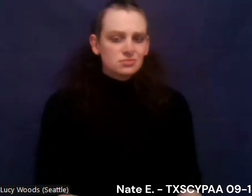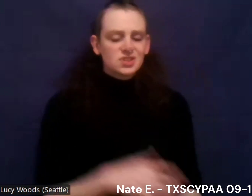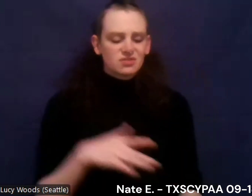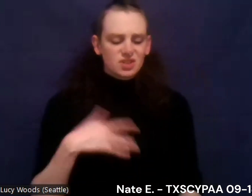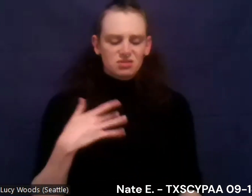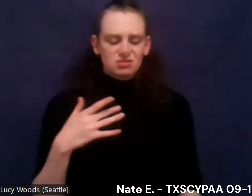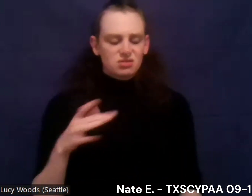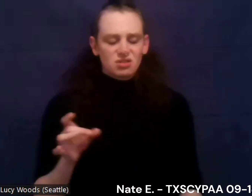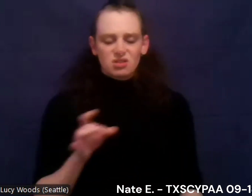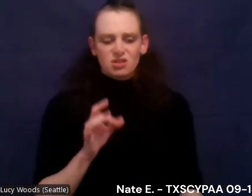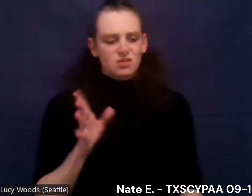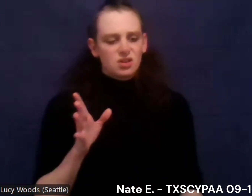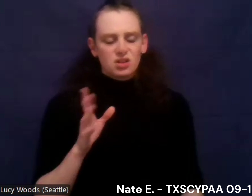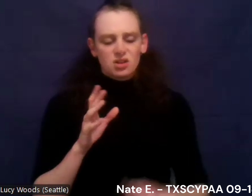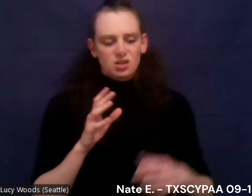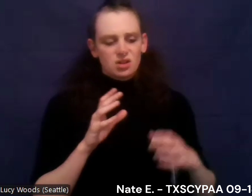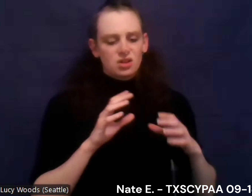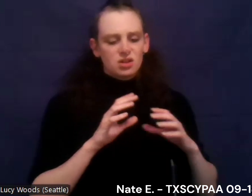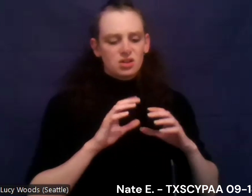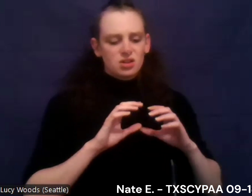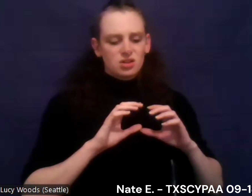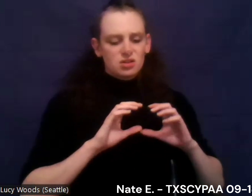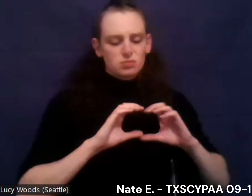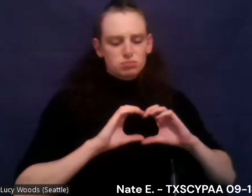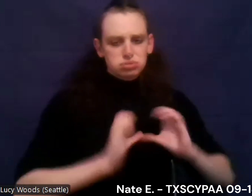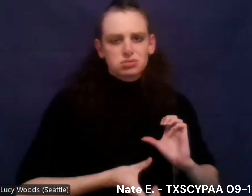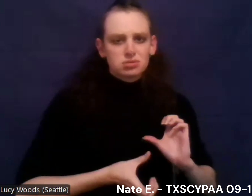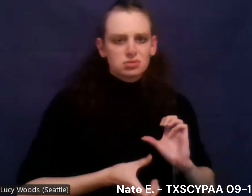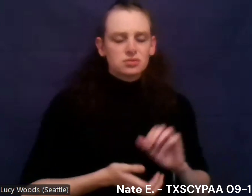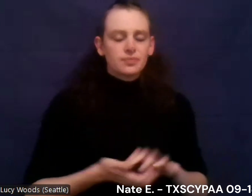and I got a girlfriend